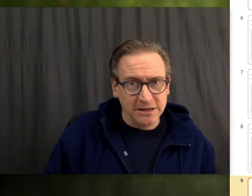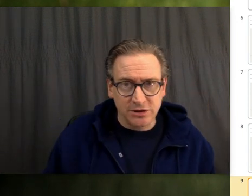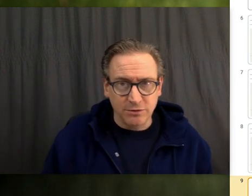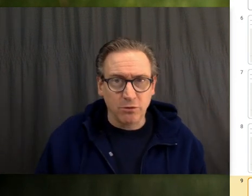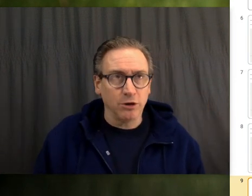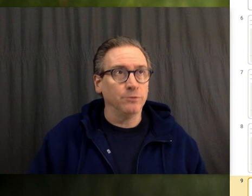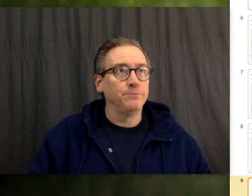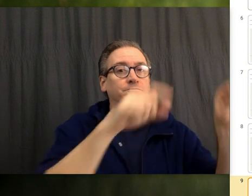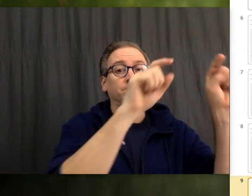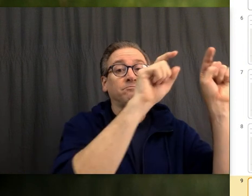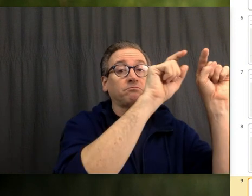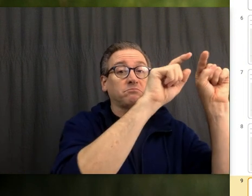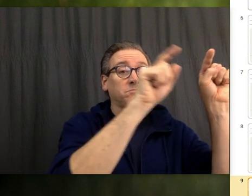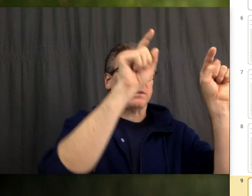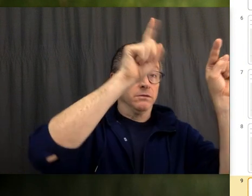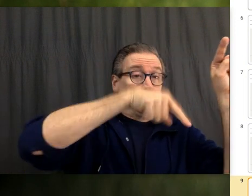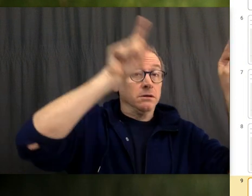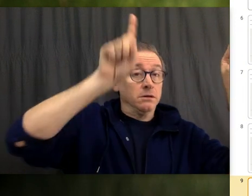with this Sudoku,